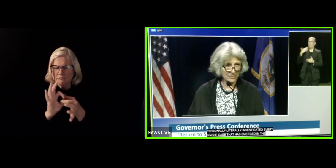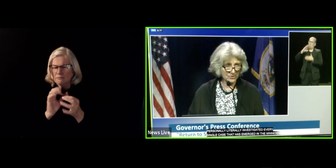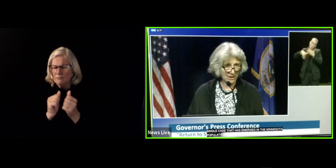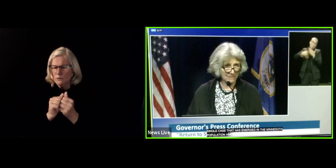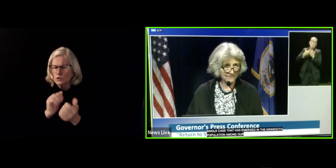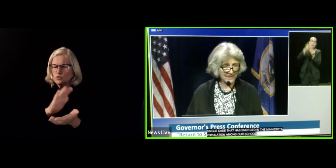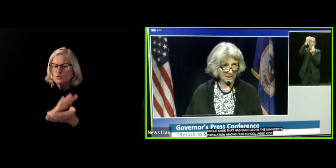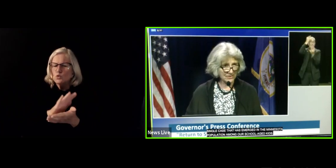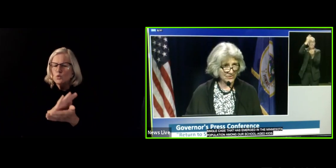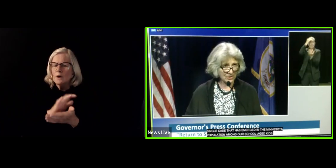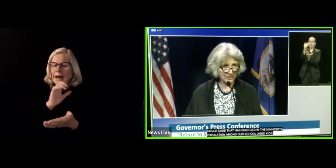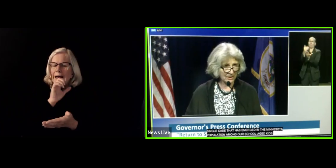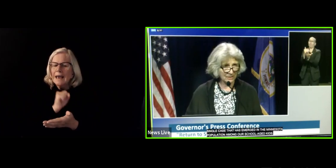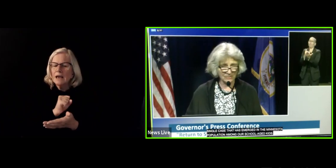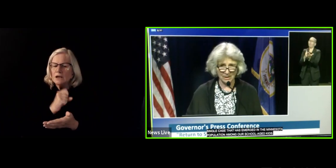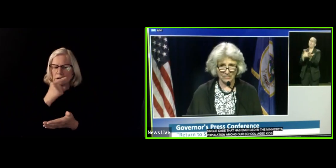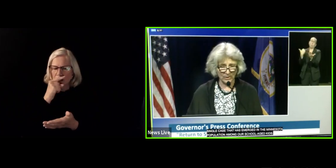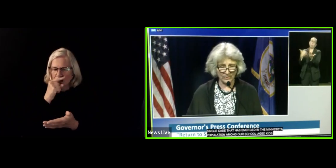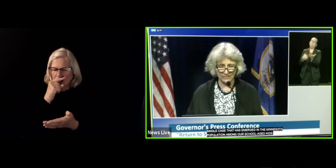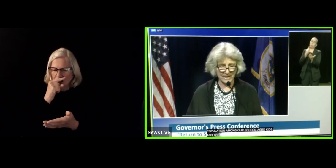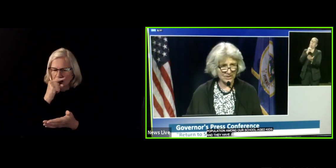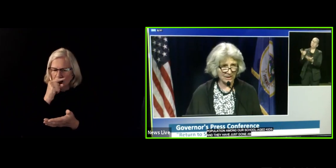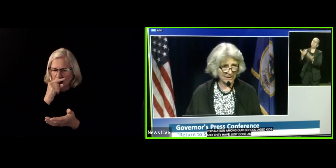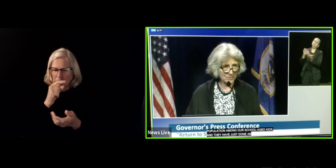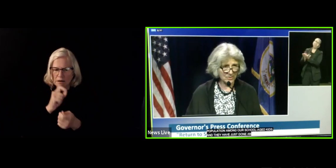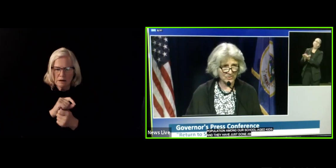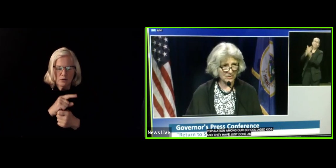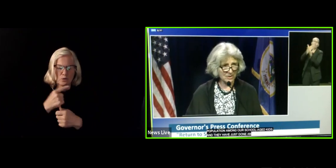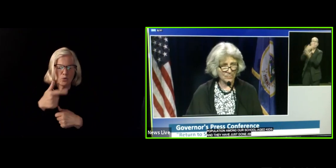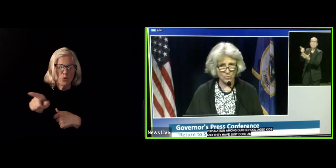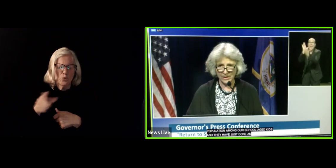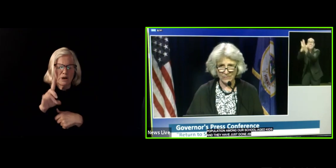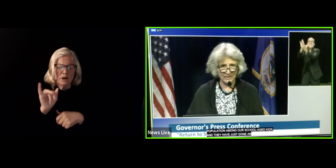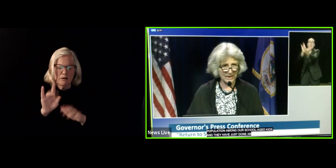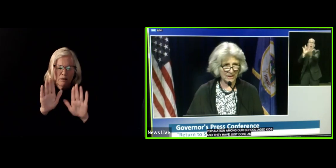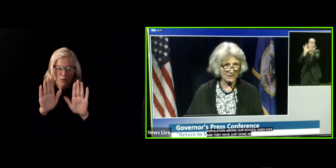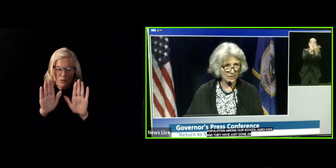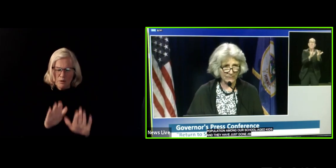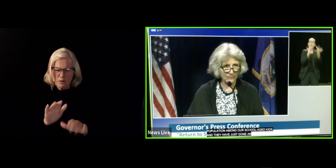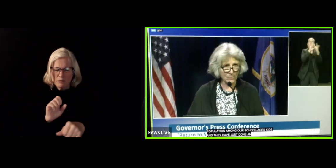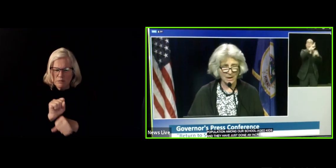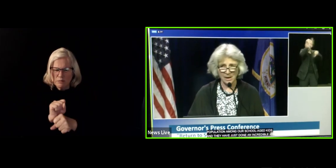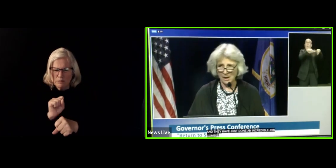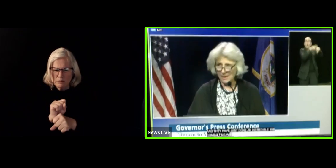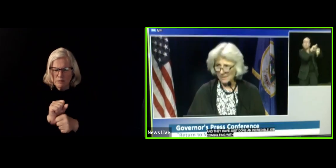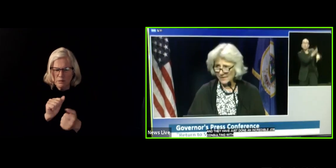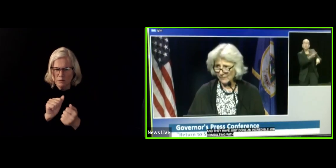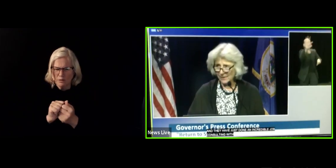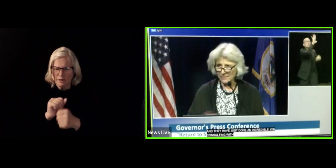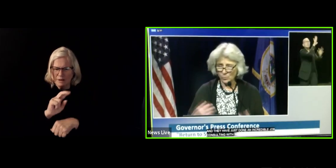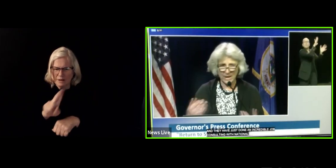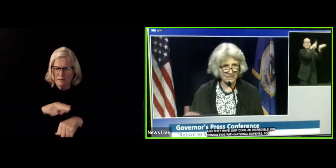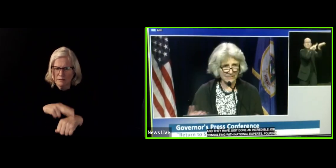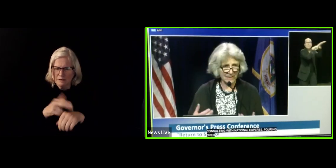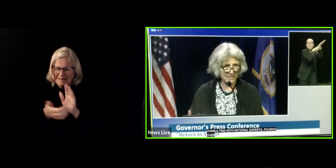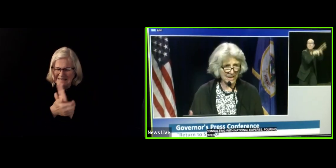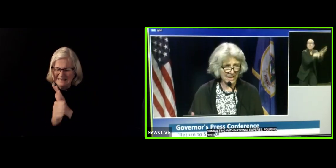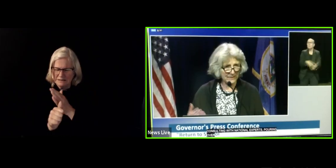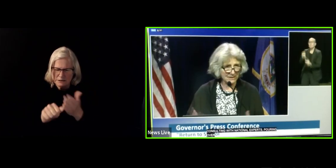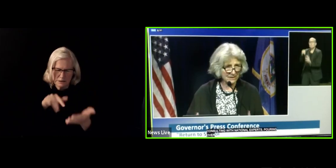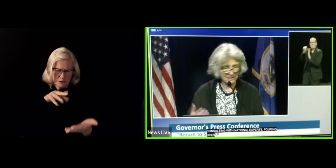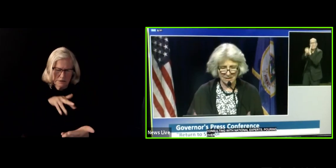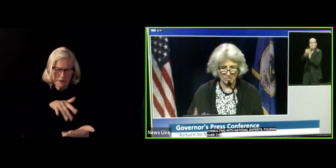incredible job consulting with national experts, poring over the data, looking for different ways of coming